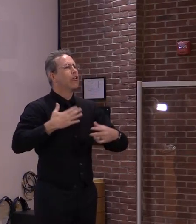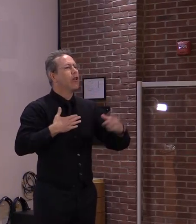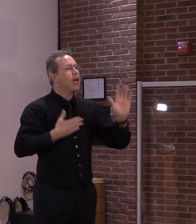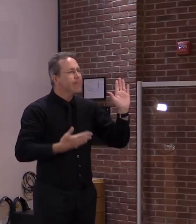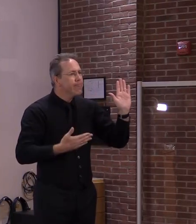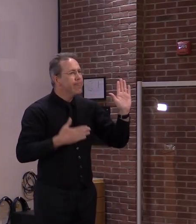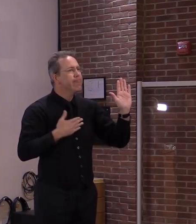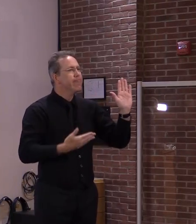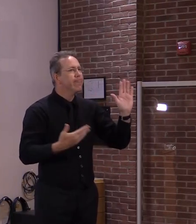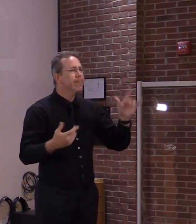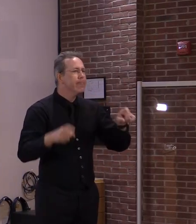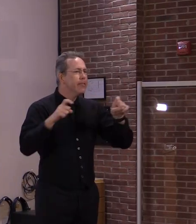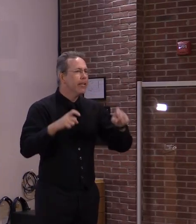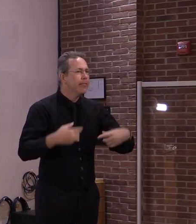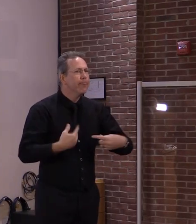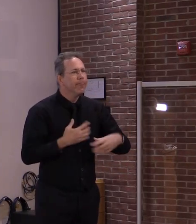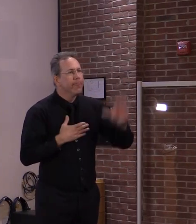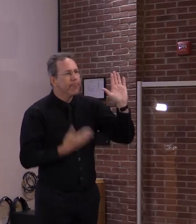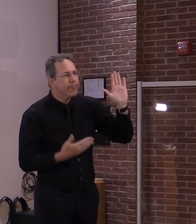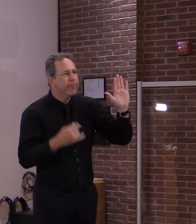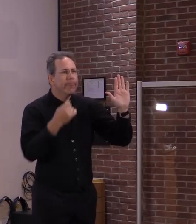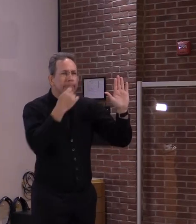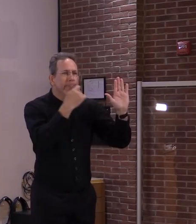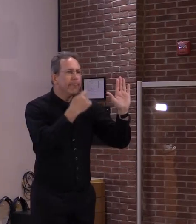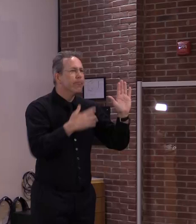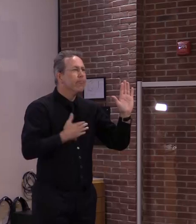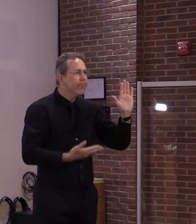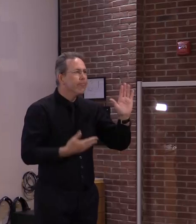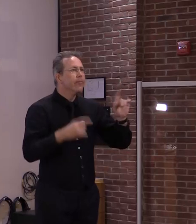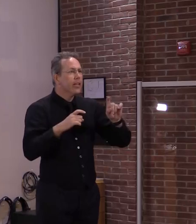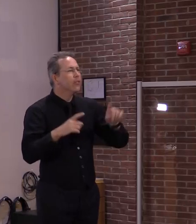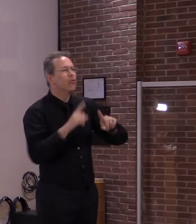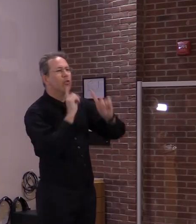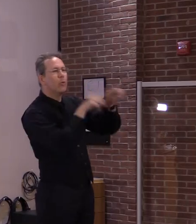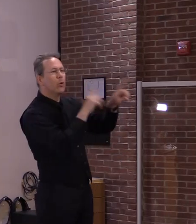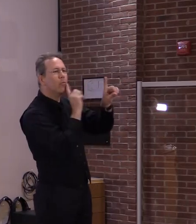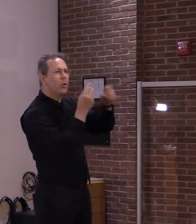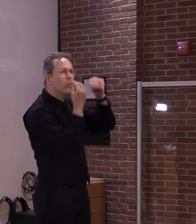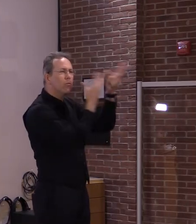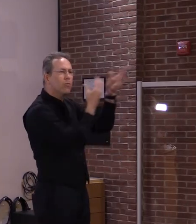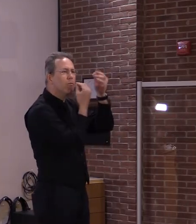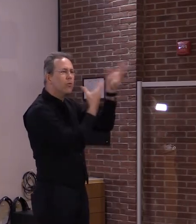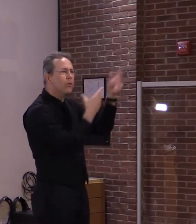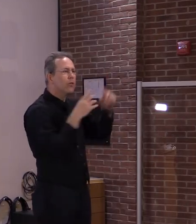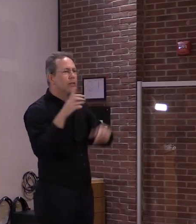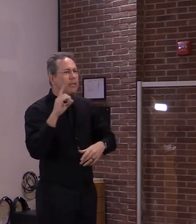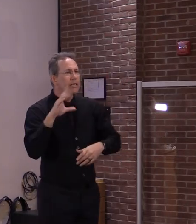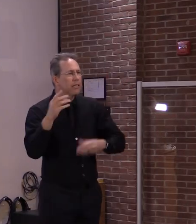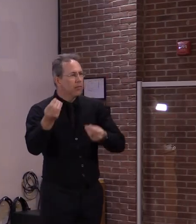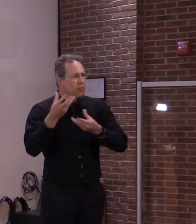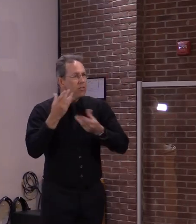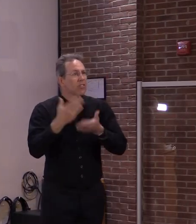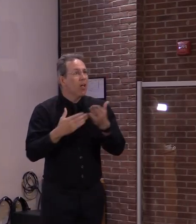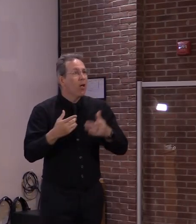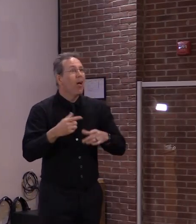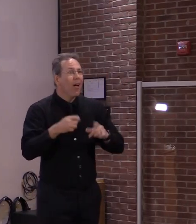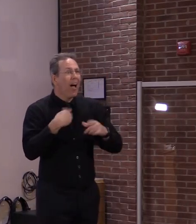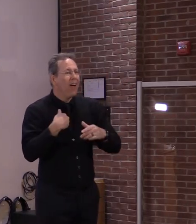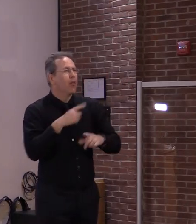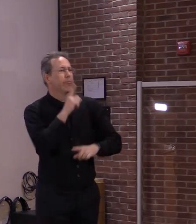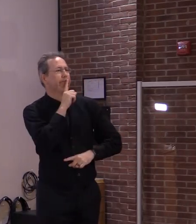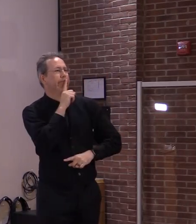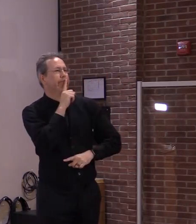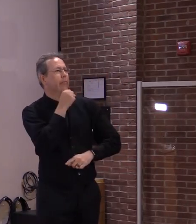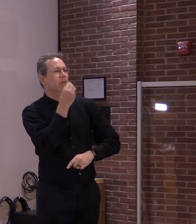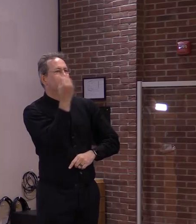states. So I wouldn't want us to make it sound like somehow Vermonters have more trouble mounting an immune